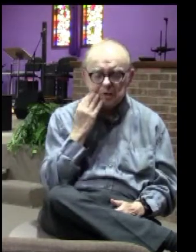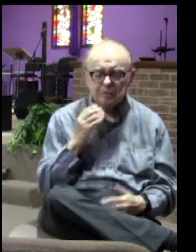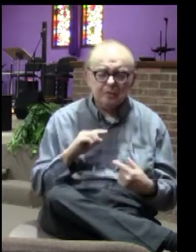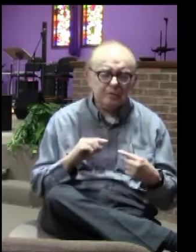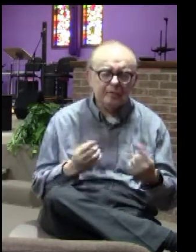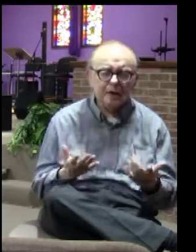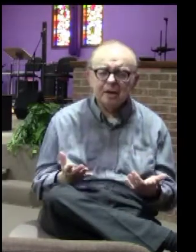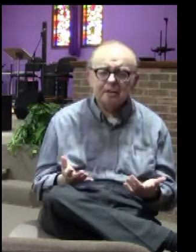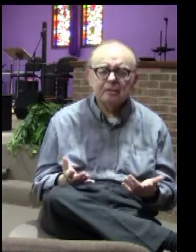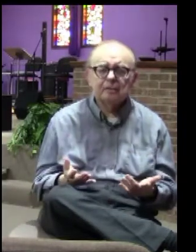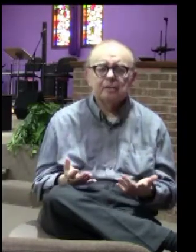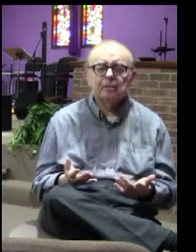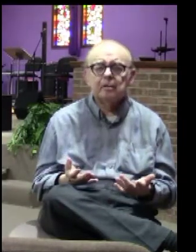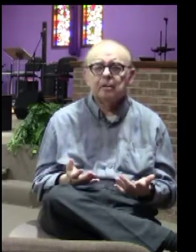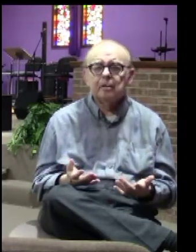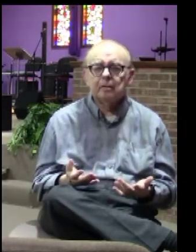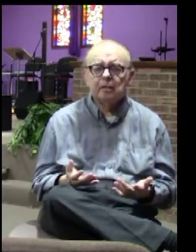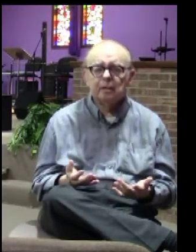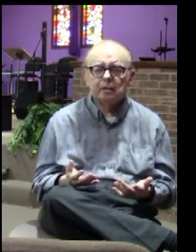like.